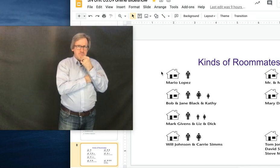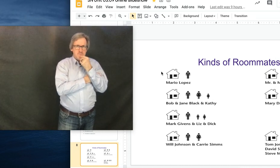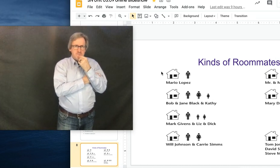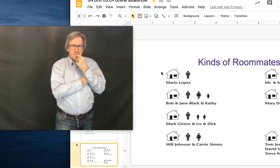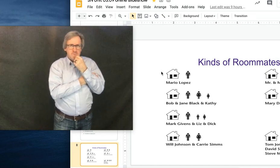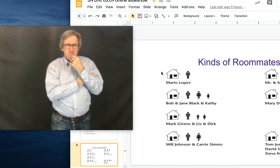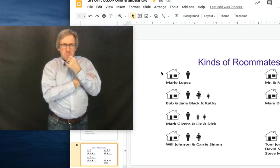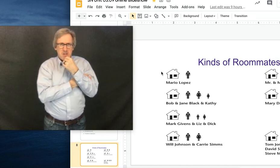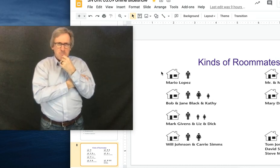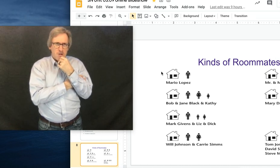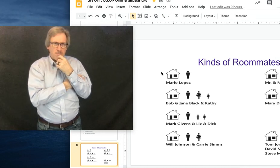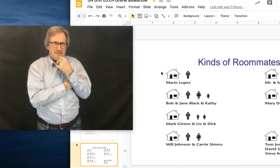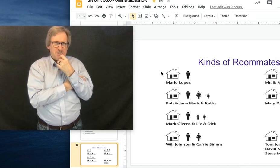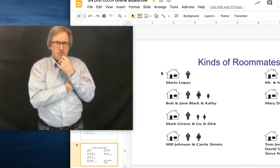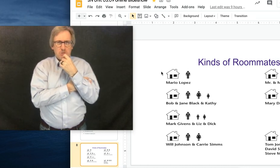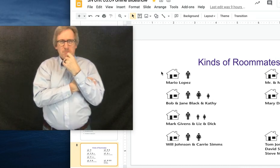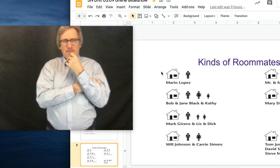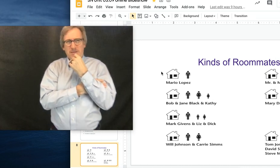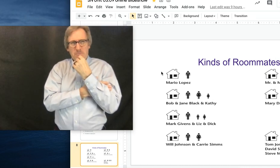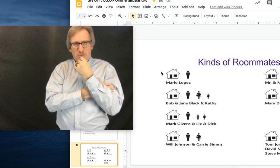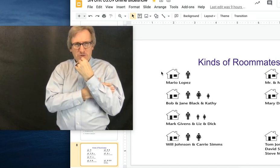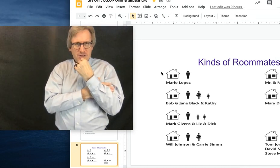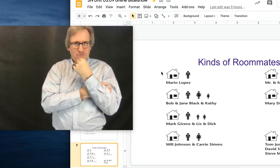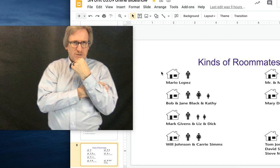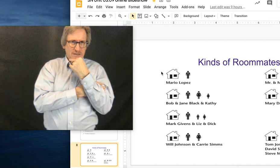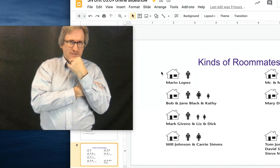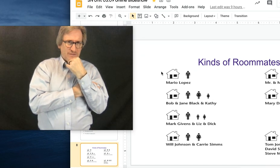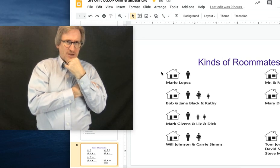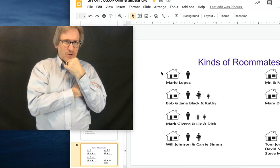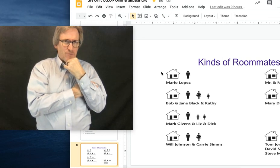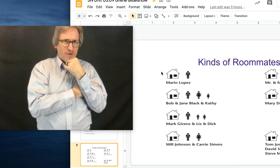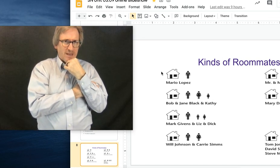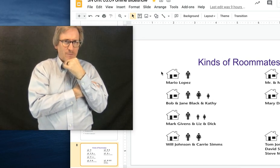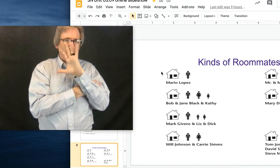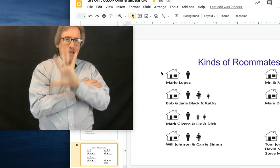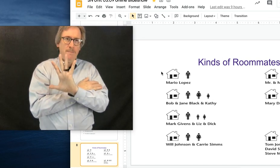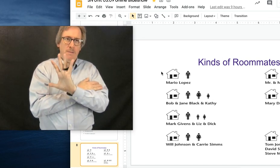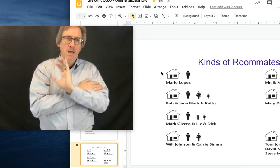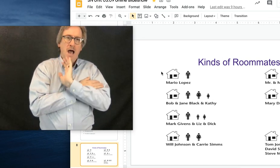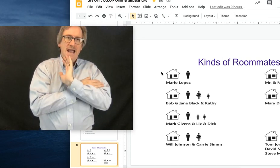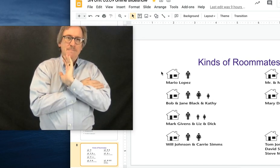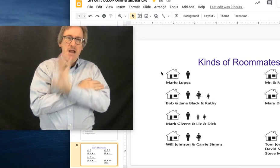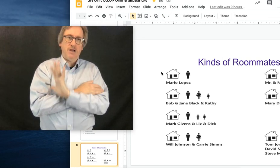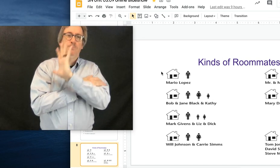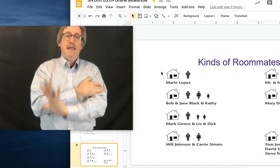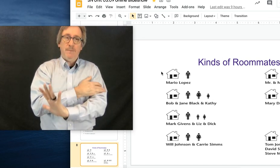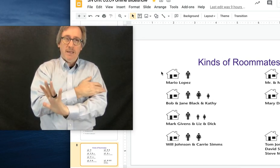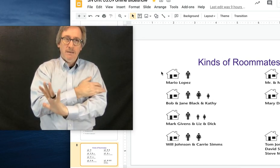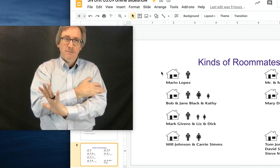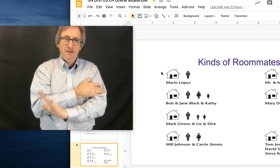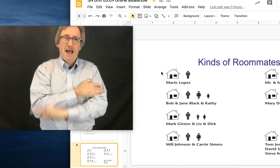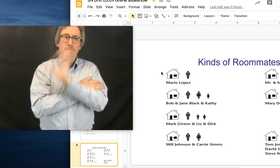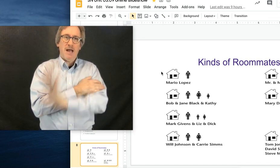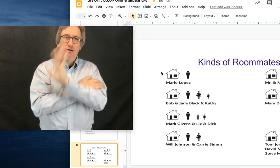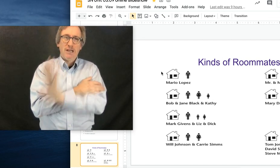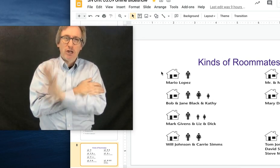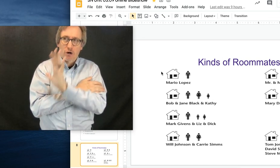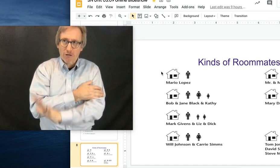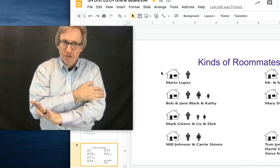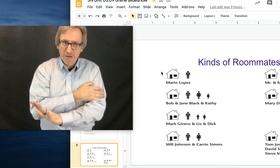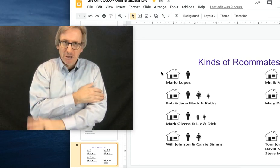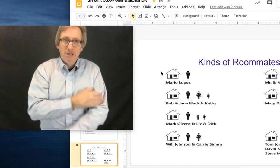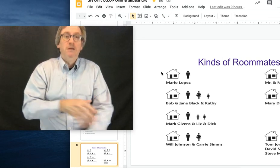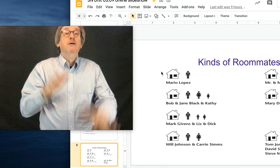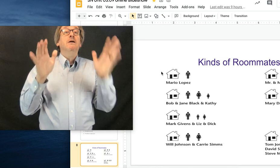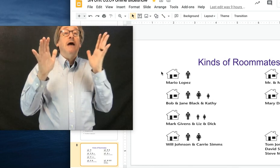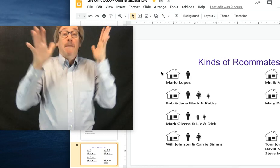been probably since you were maybe 13, 14, 15, where you finally went, okay, mom, I am not your baby. I am not your little